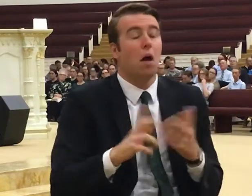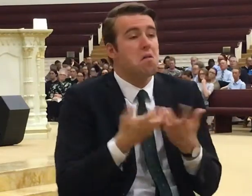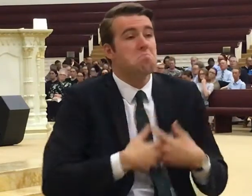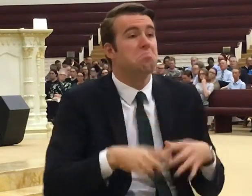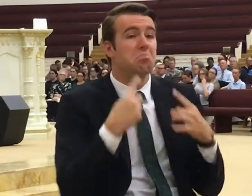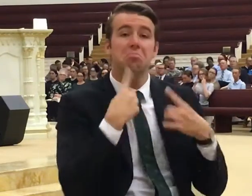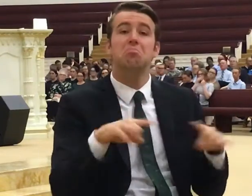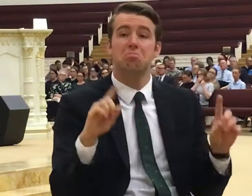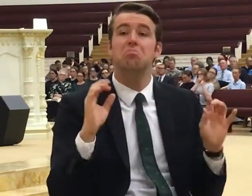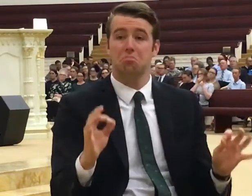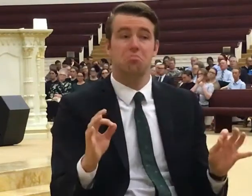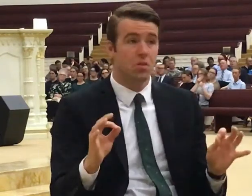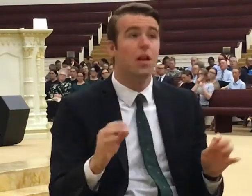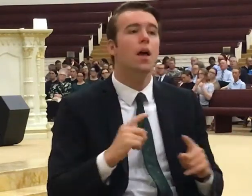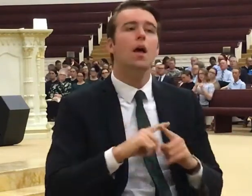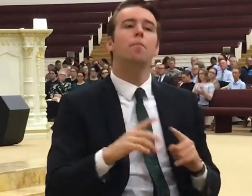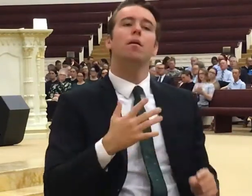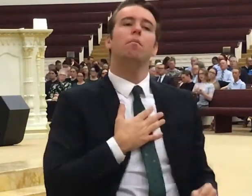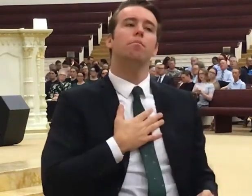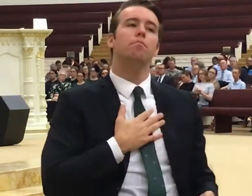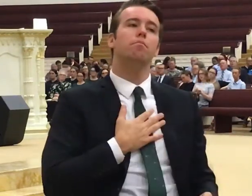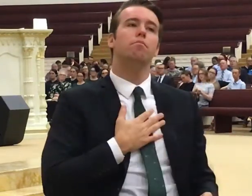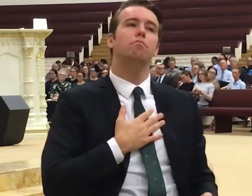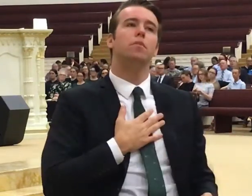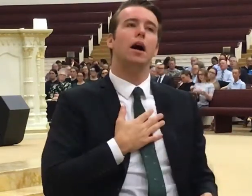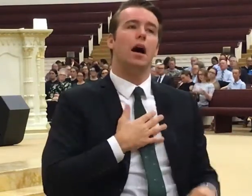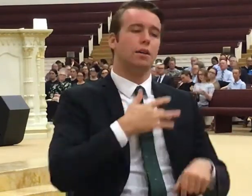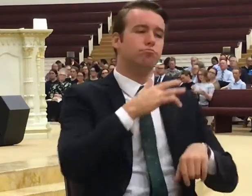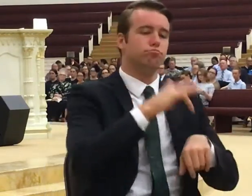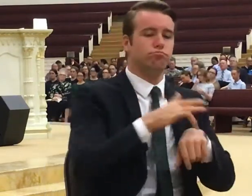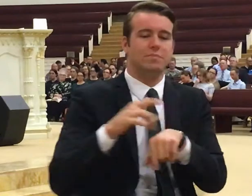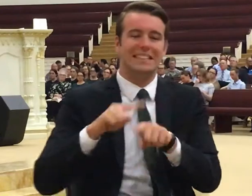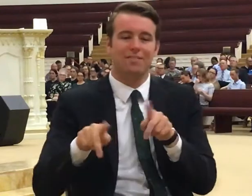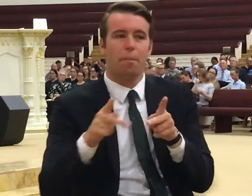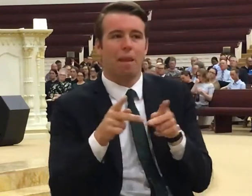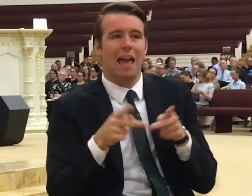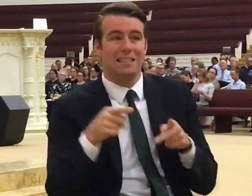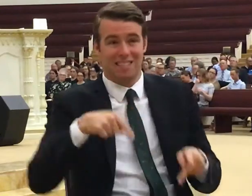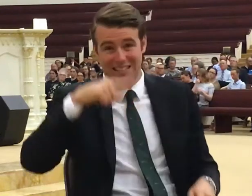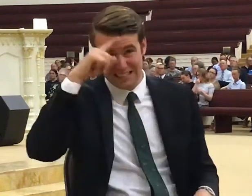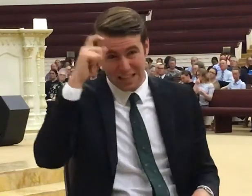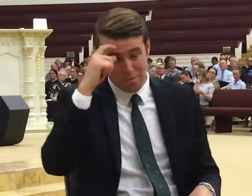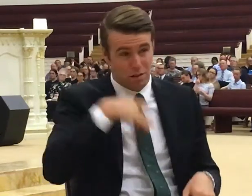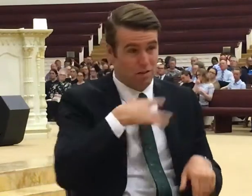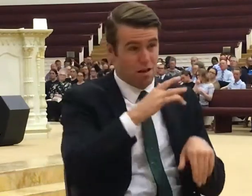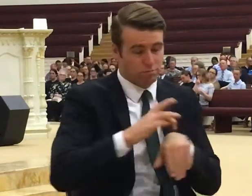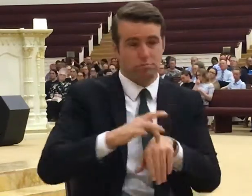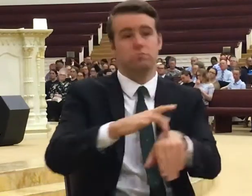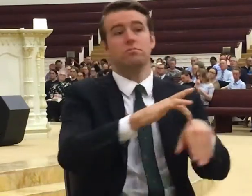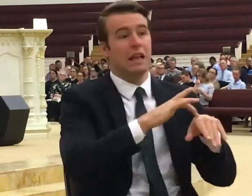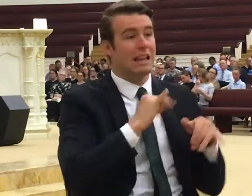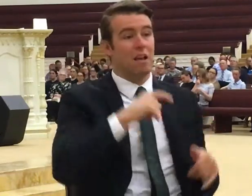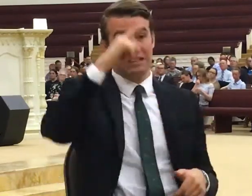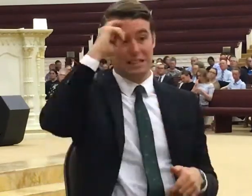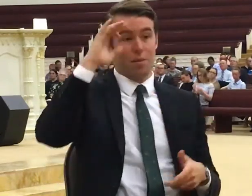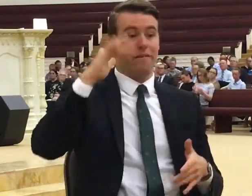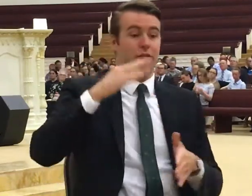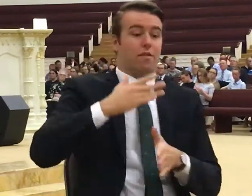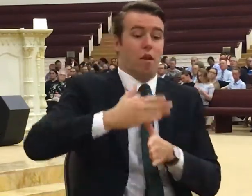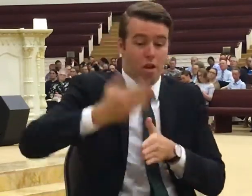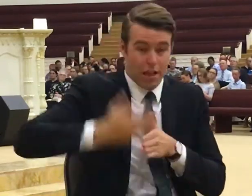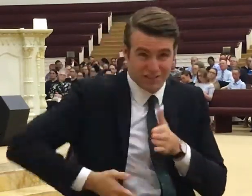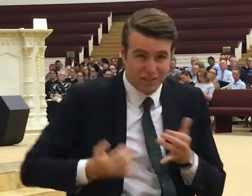good. But my travels through the different places this summer, and then as summer comes to a close and your mind